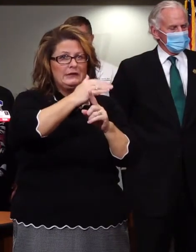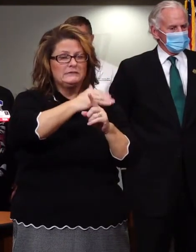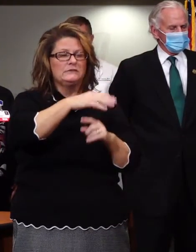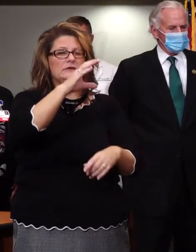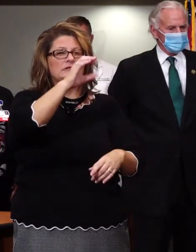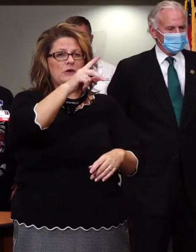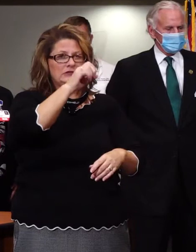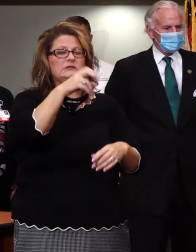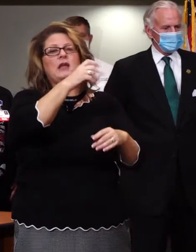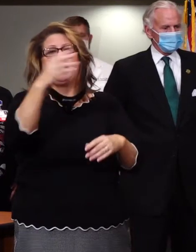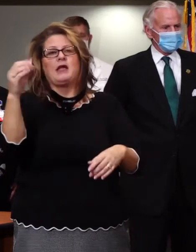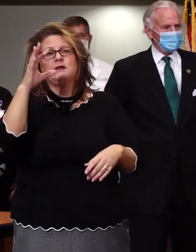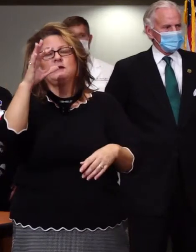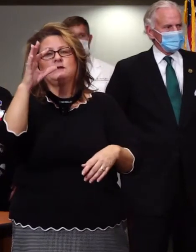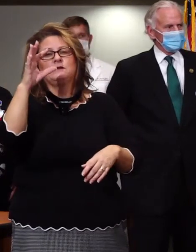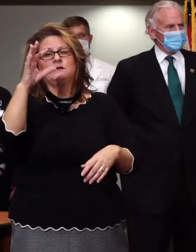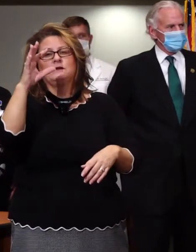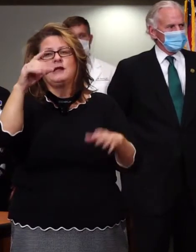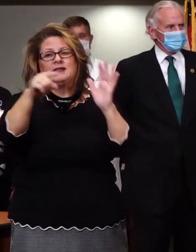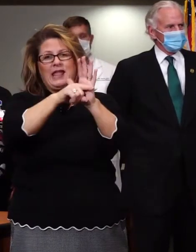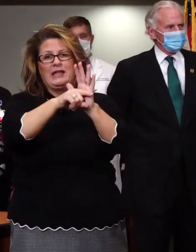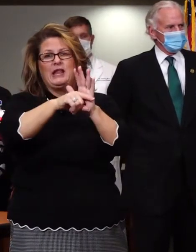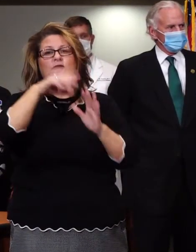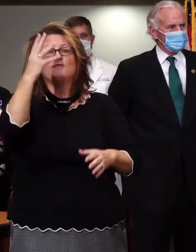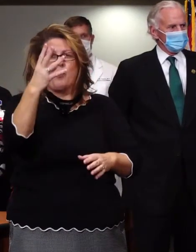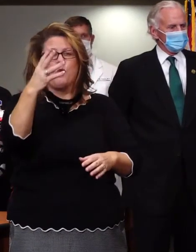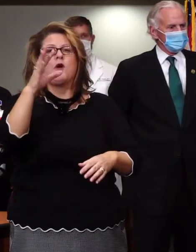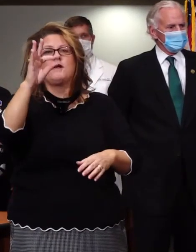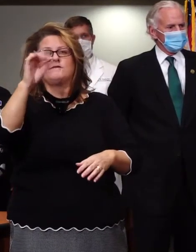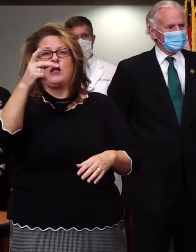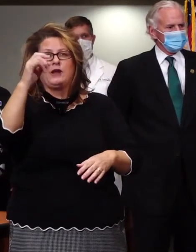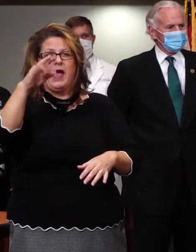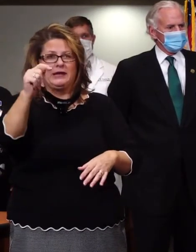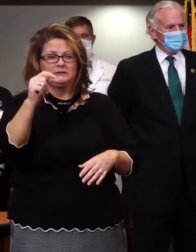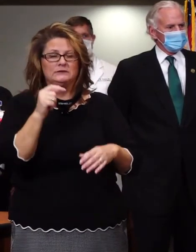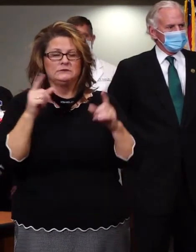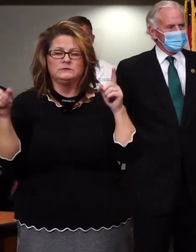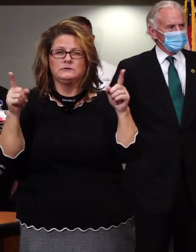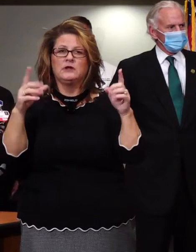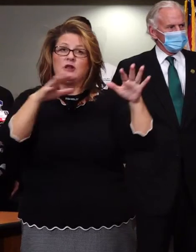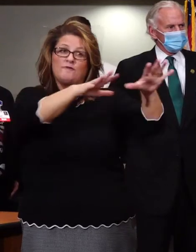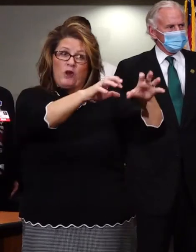Fahrenheit. South Carolina has logistics and planning in place for safely and securely